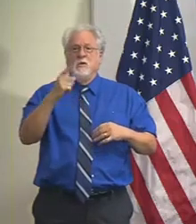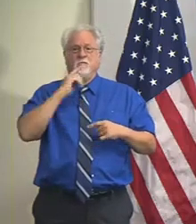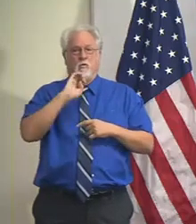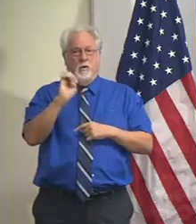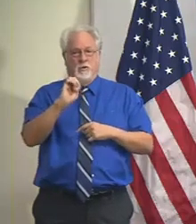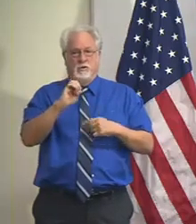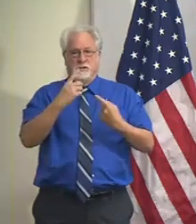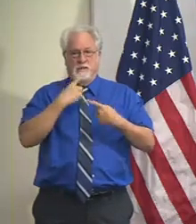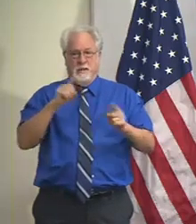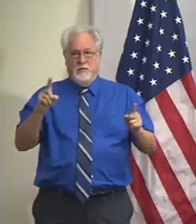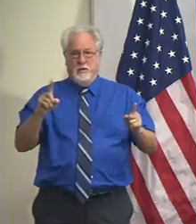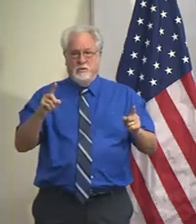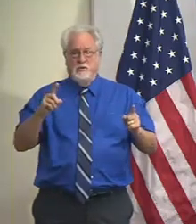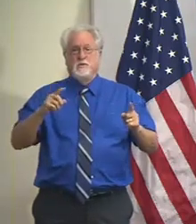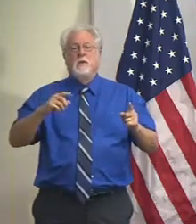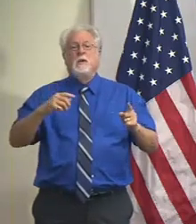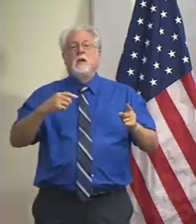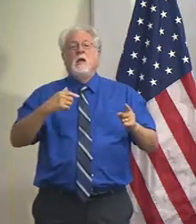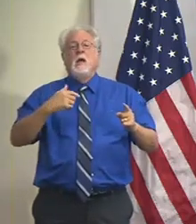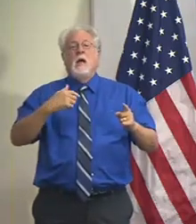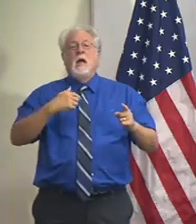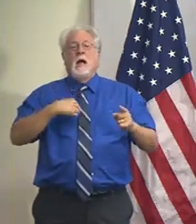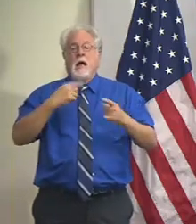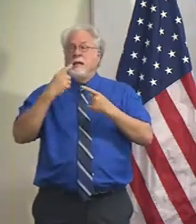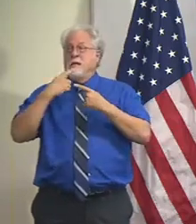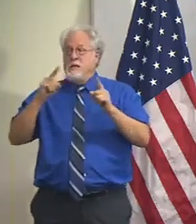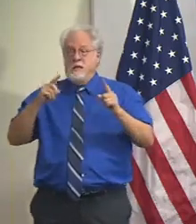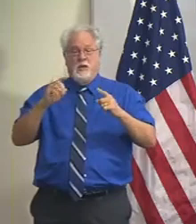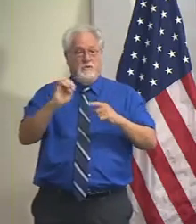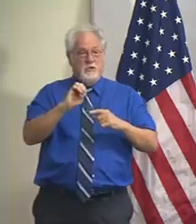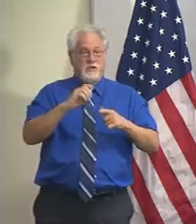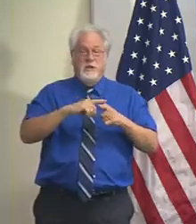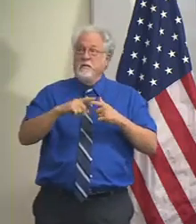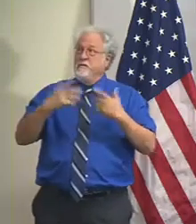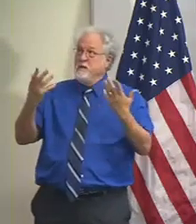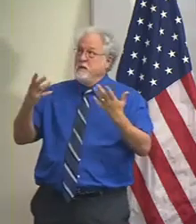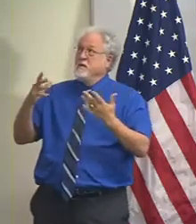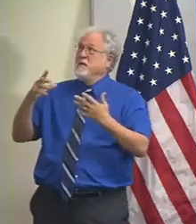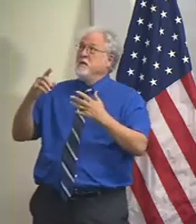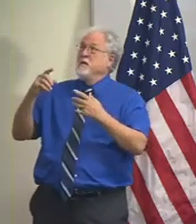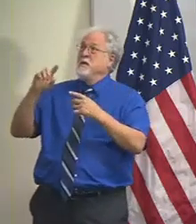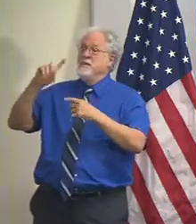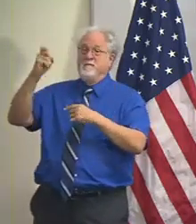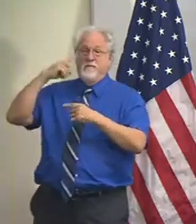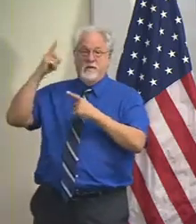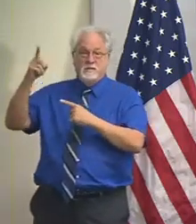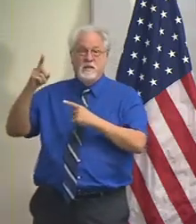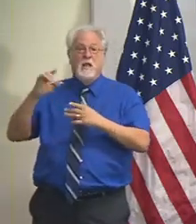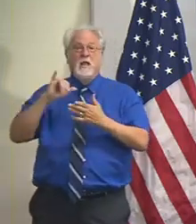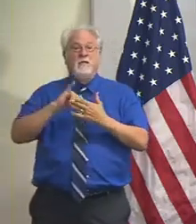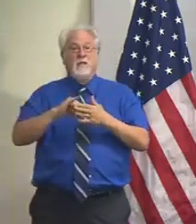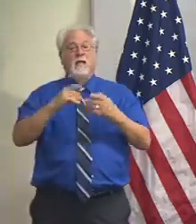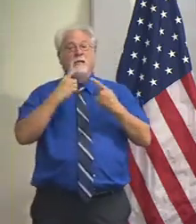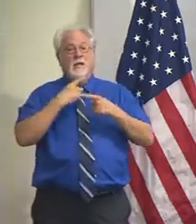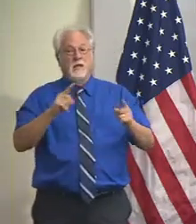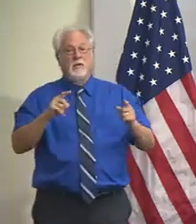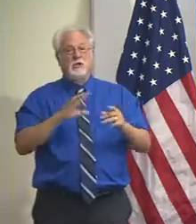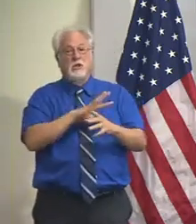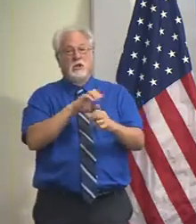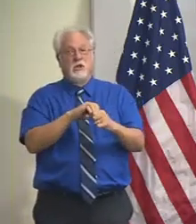emergency declaration. I declared an emergency, then we asked the federal government for a pre-landfall declaration. That declaration included